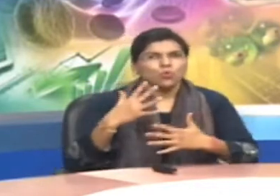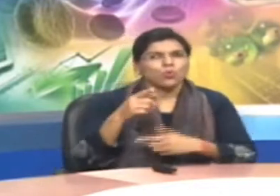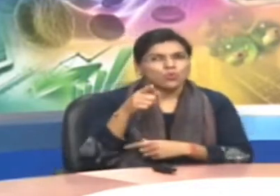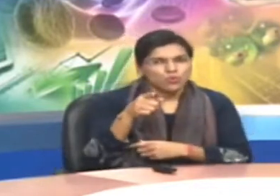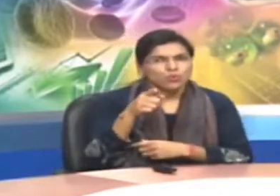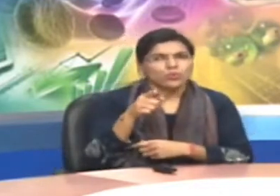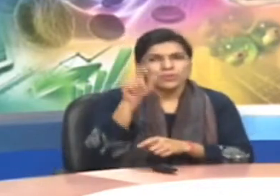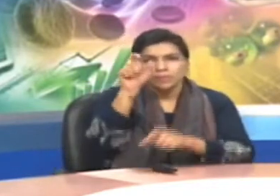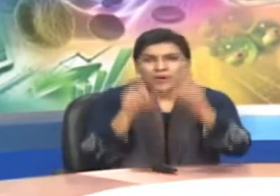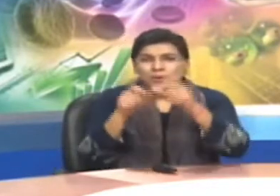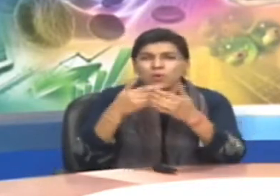father